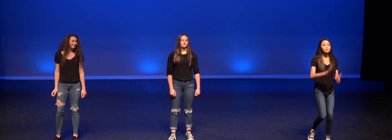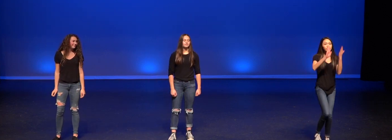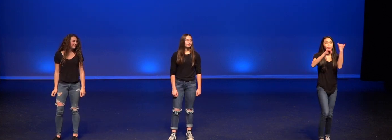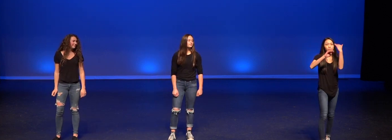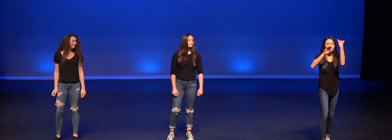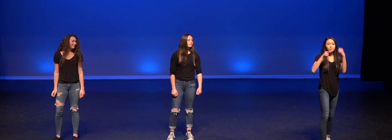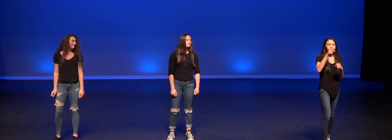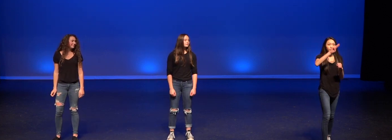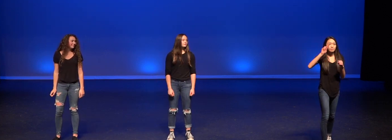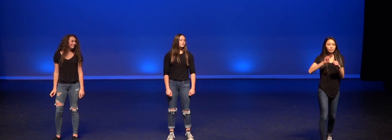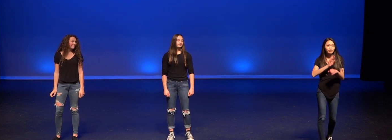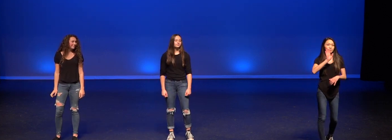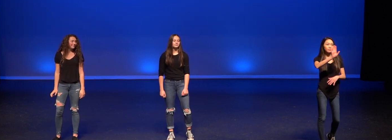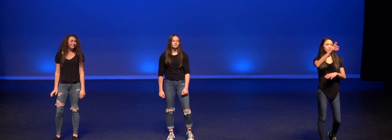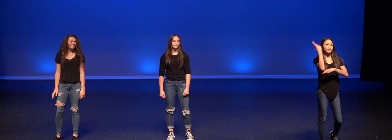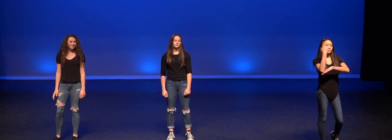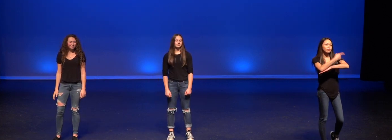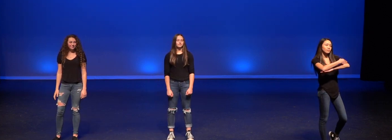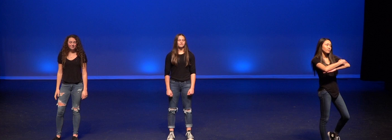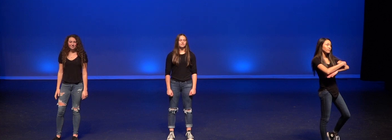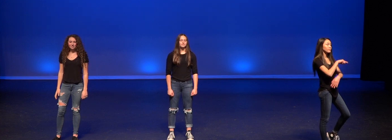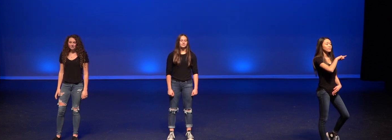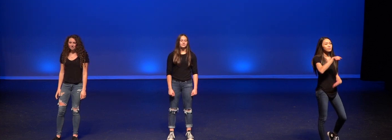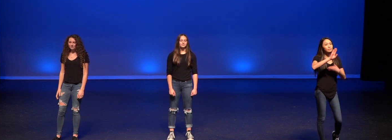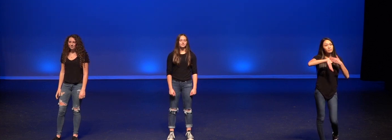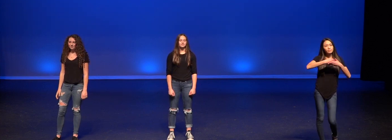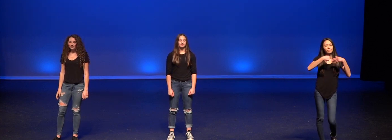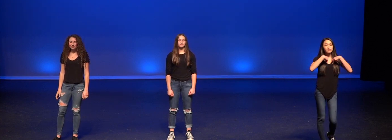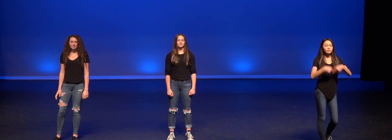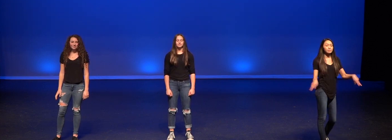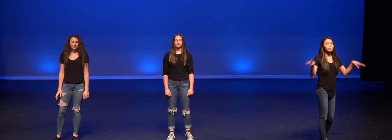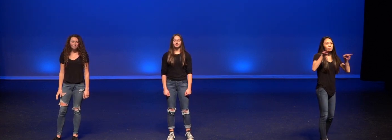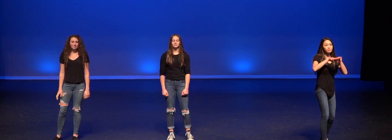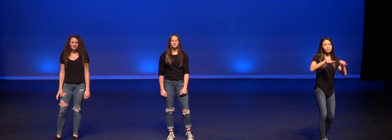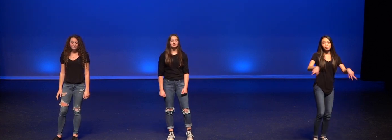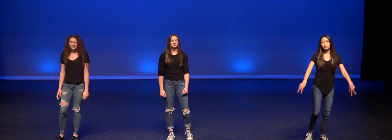I hope that you spend your days, that they all light up.